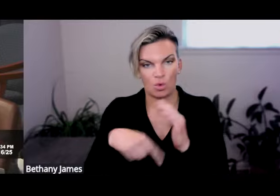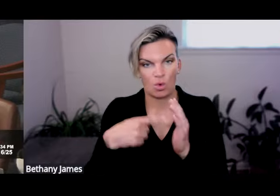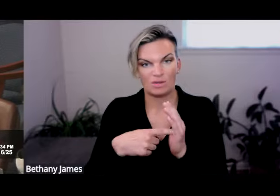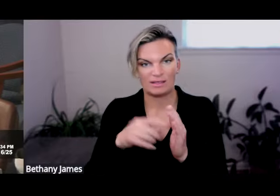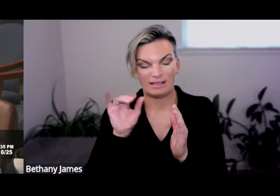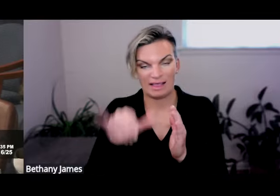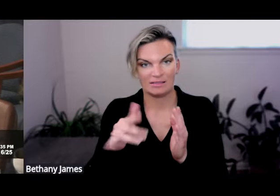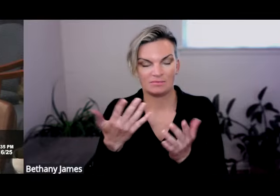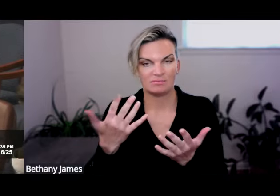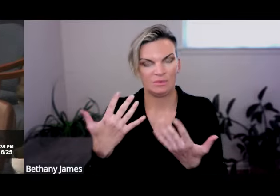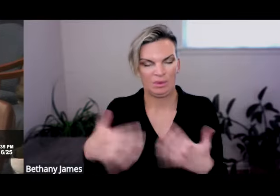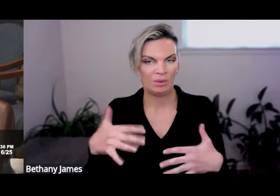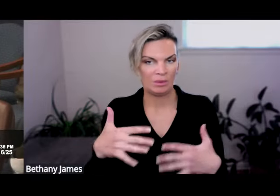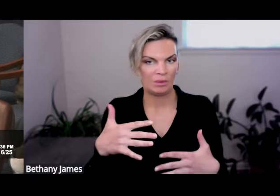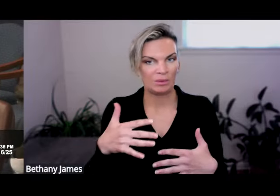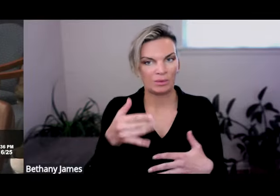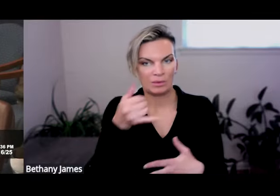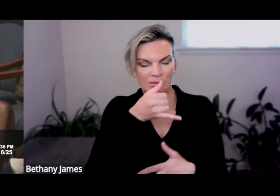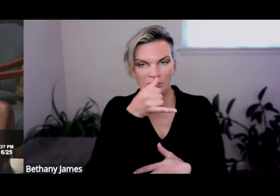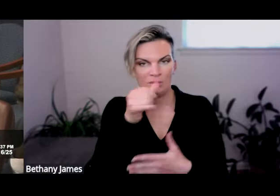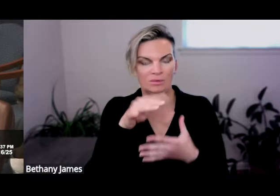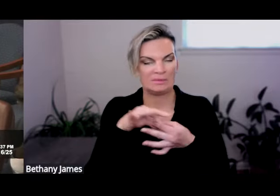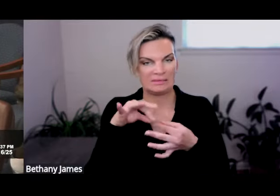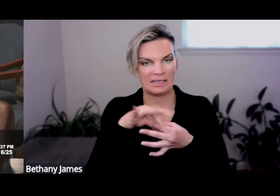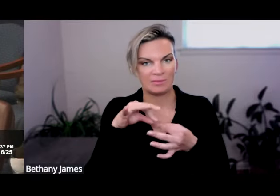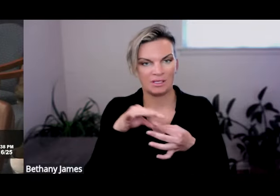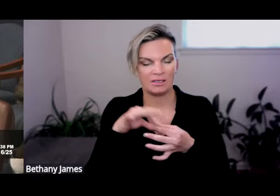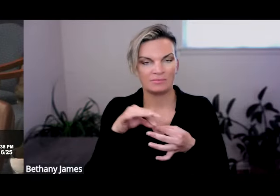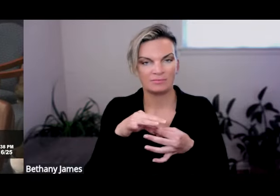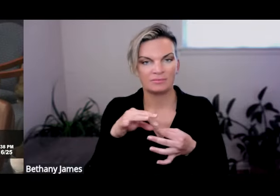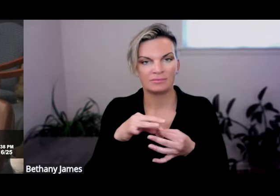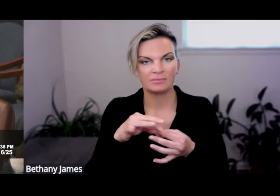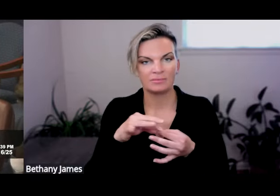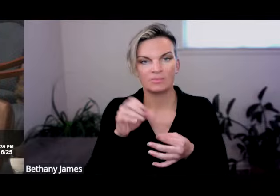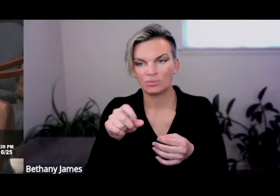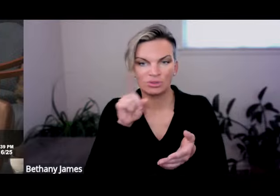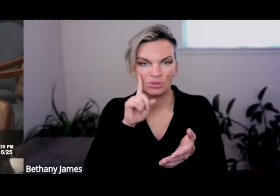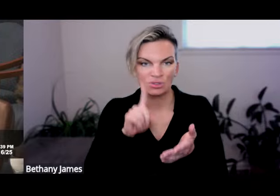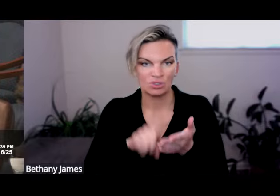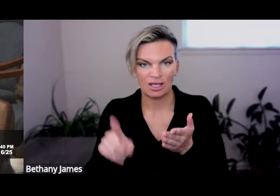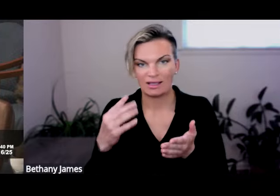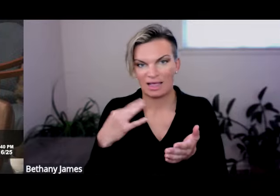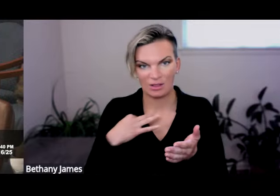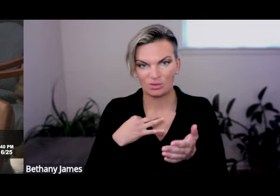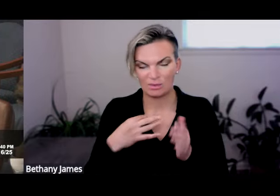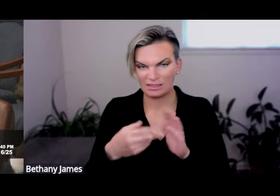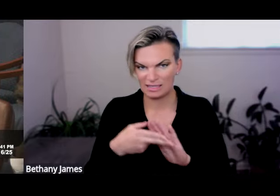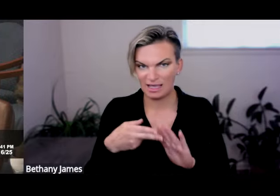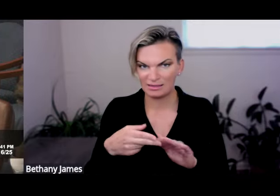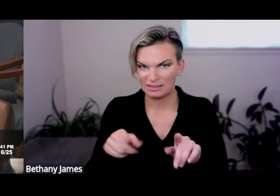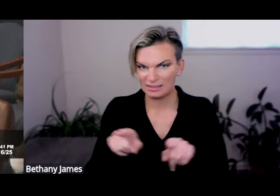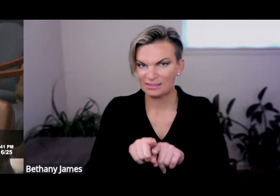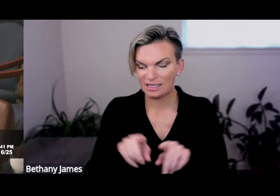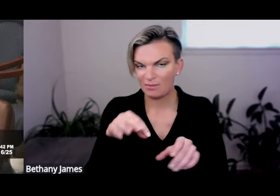statement because that's not necessarily what you would even necessarily, you could probably check eligibility status in the same voter roll, right?